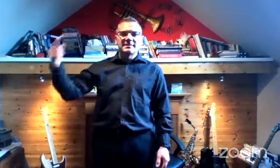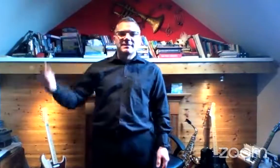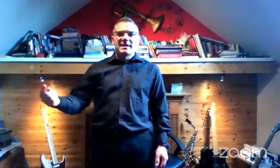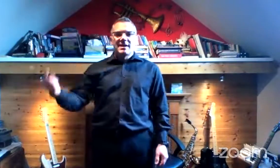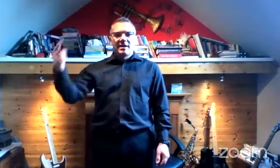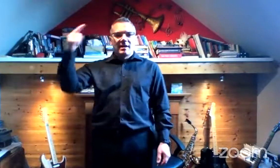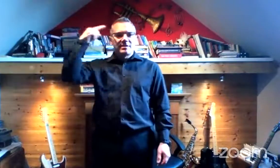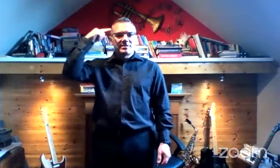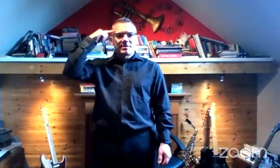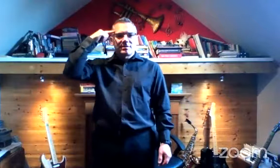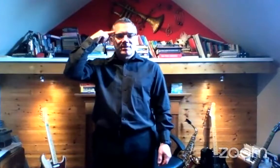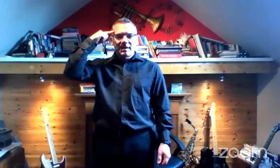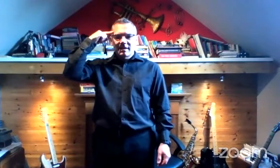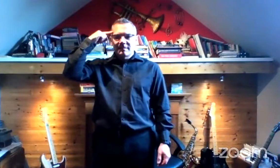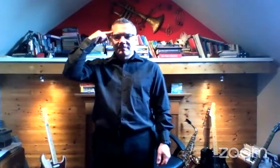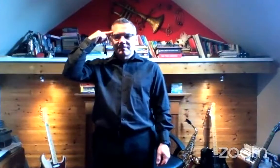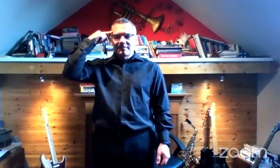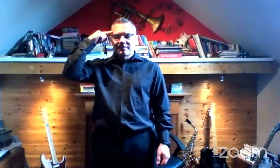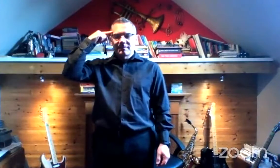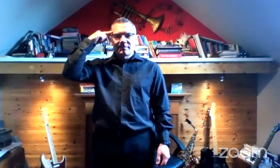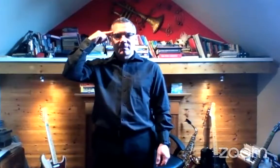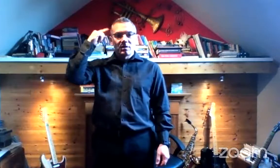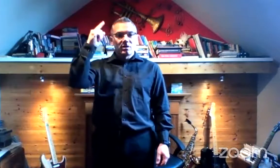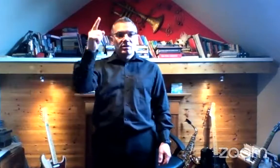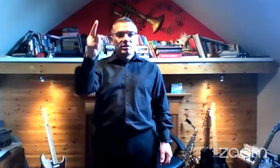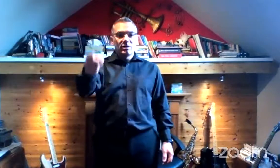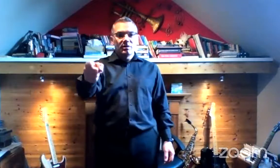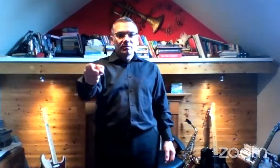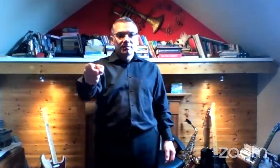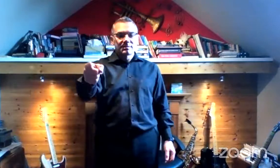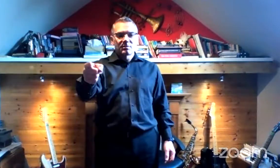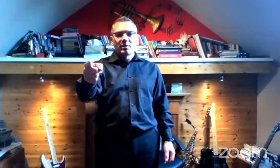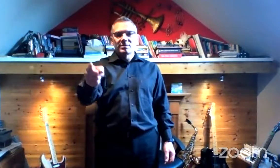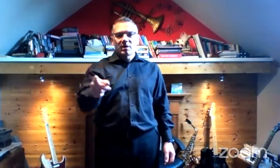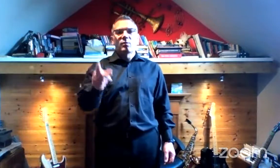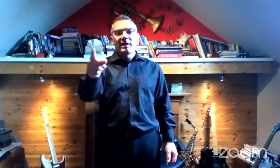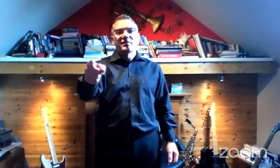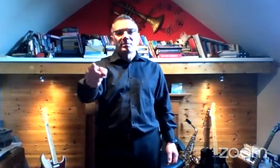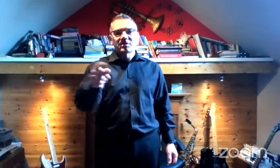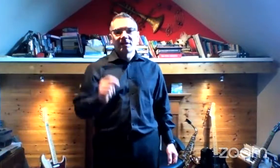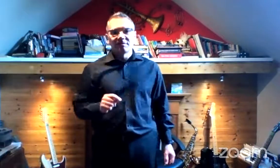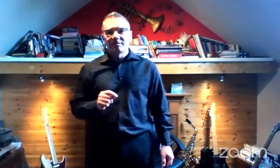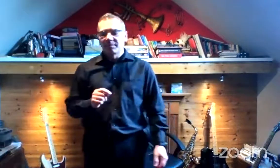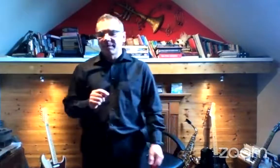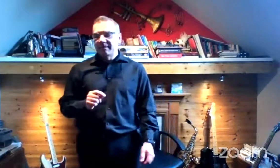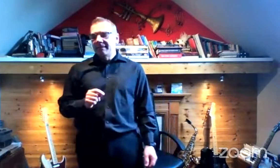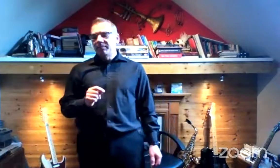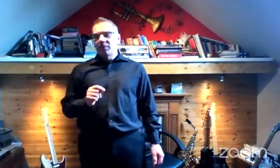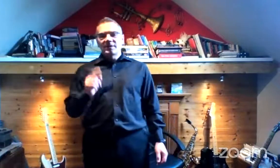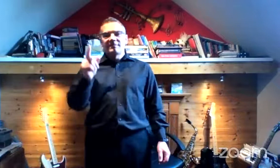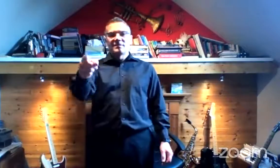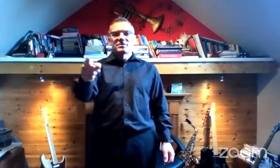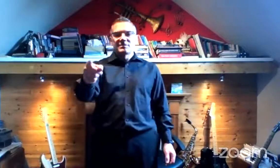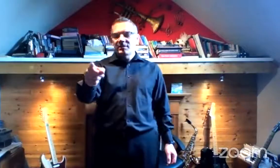right? I used to think. You, so point away from yourself, point in front of